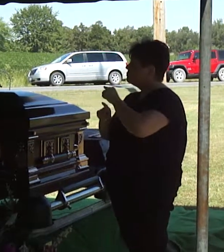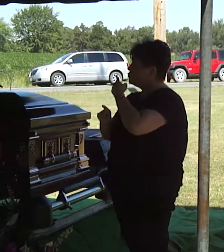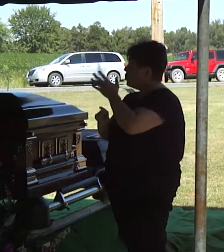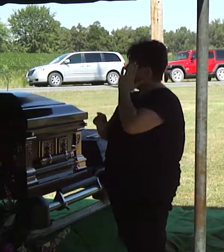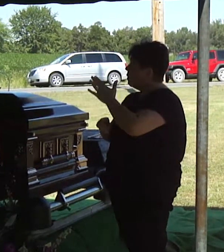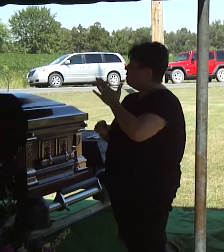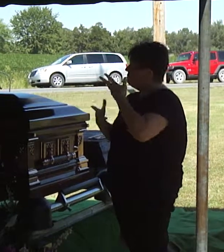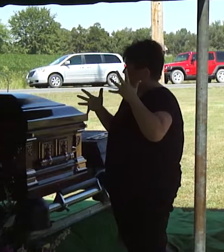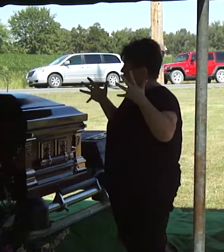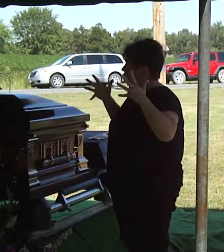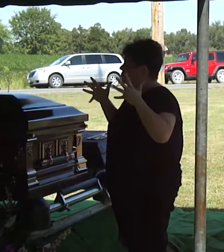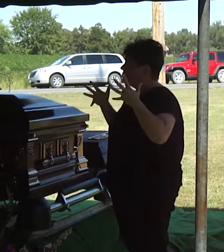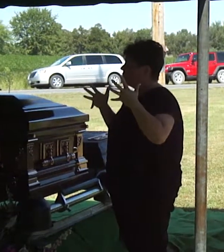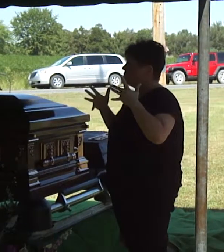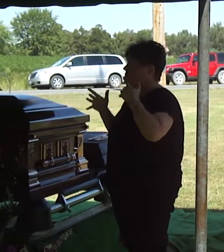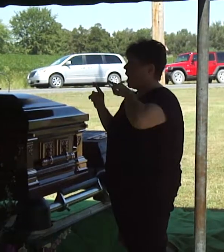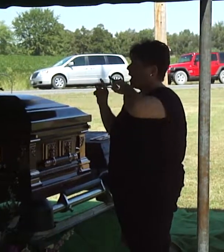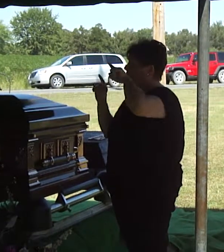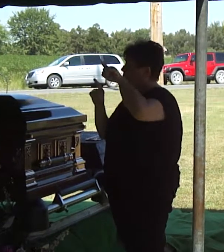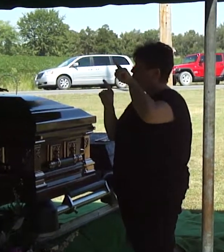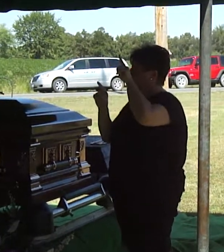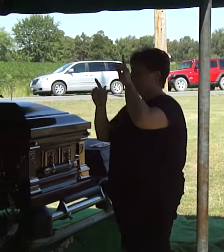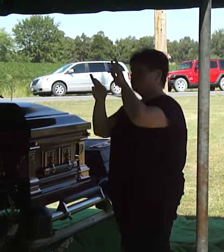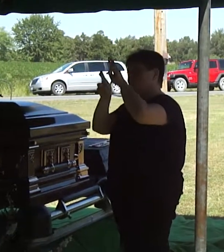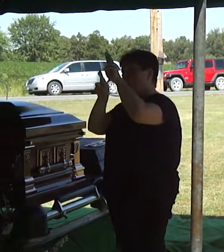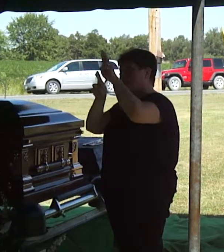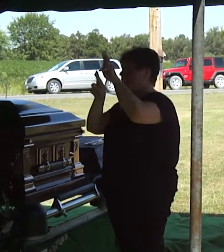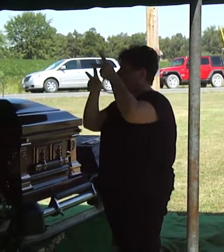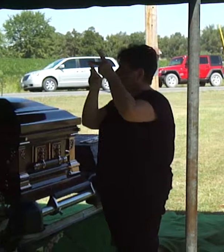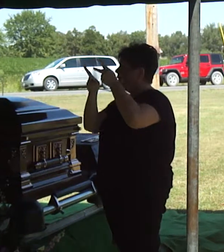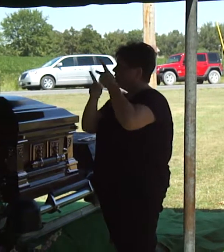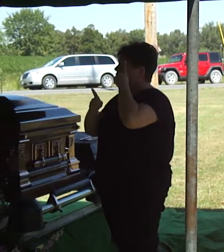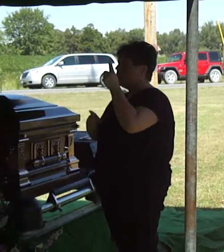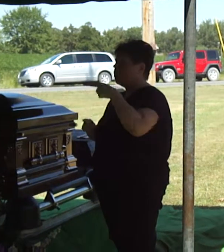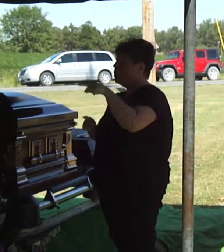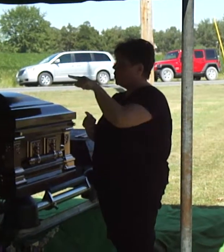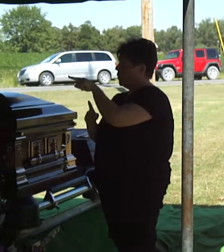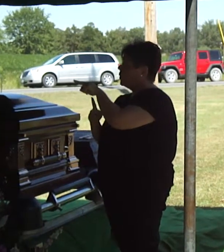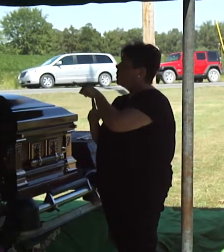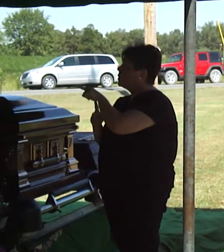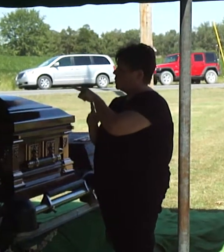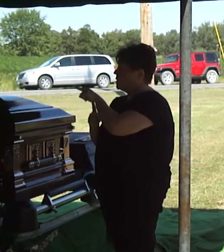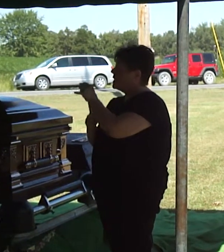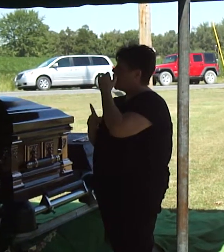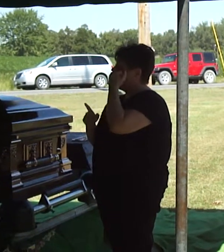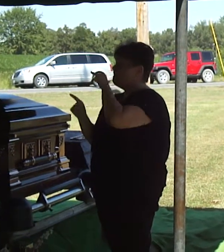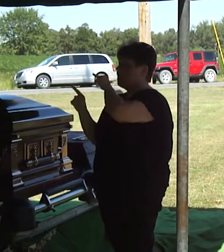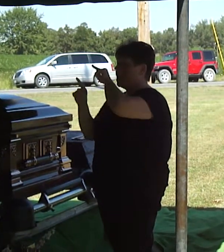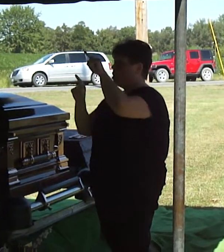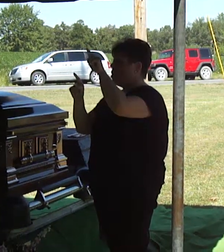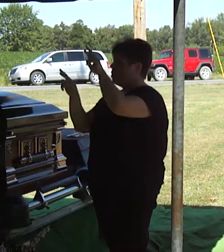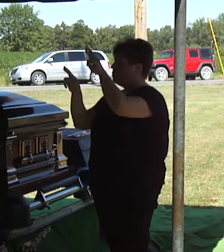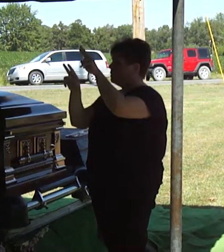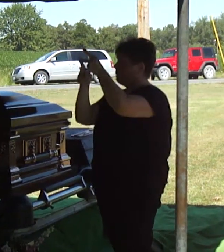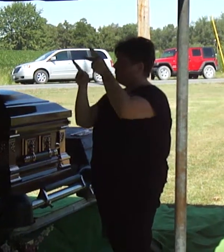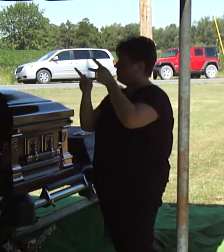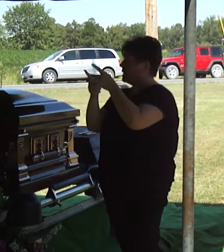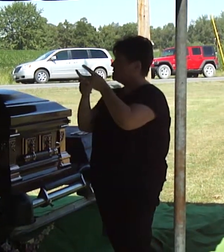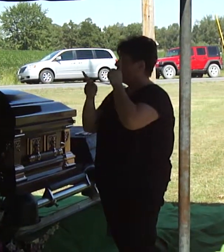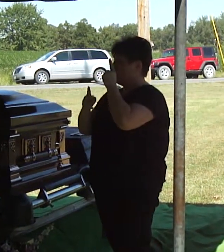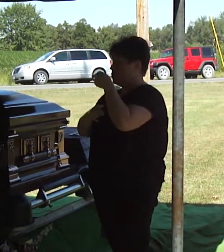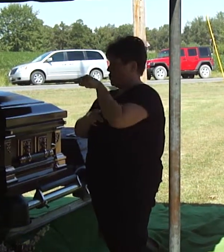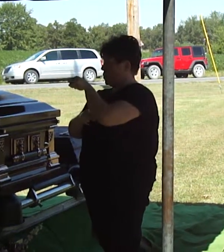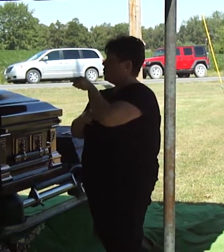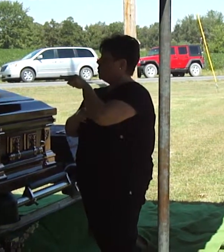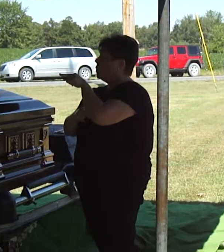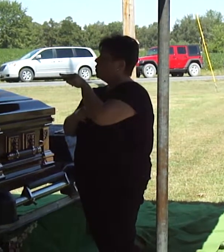you. I go to prepare a place for you. And if I go and prepare a place for